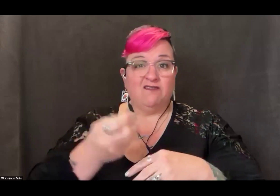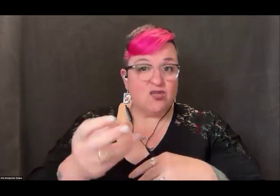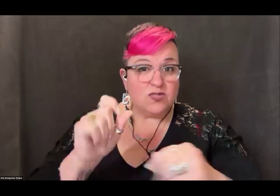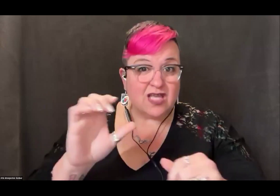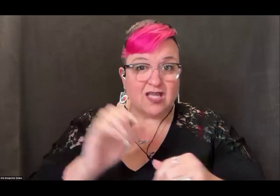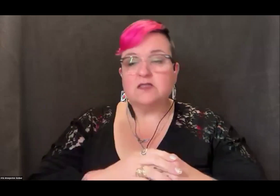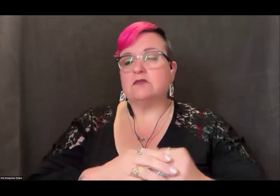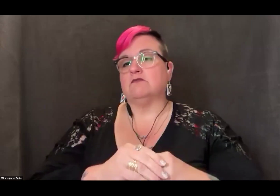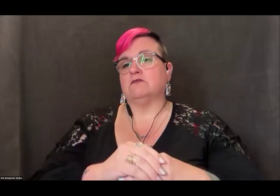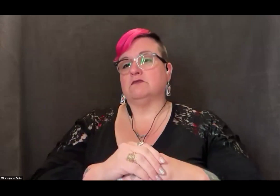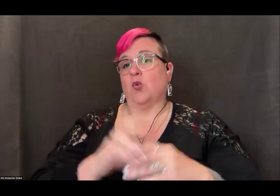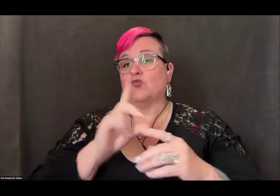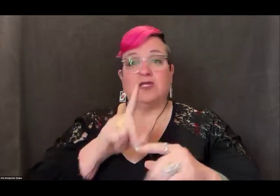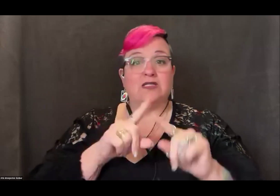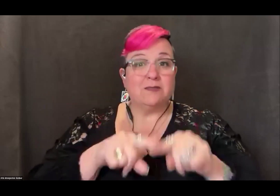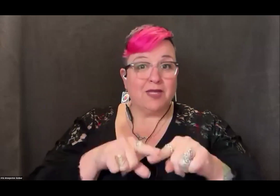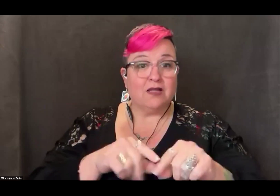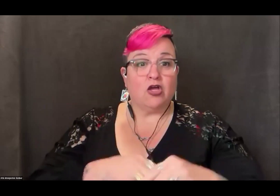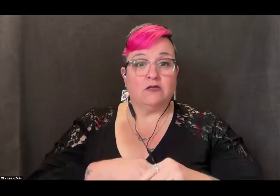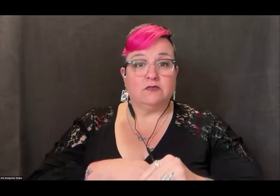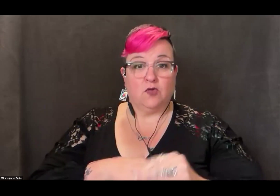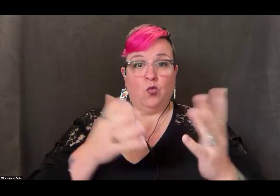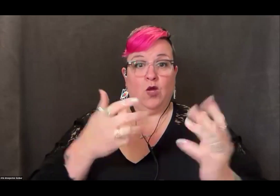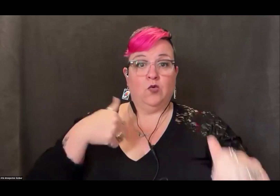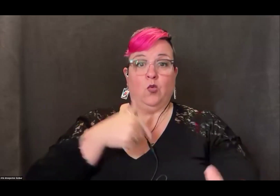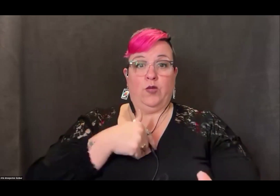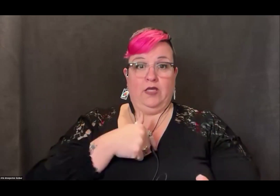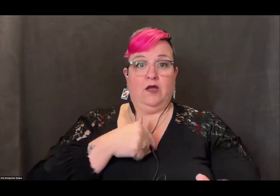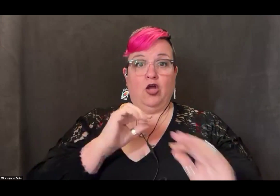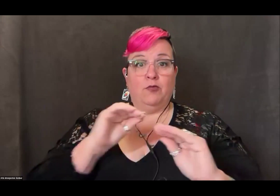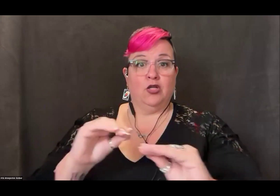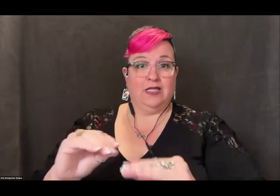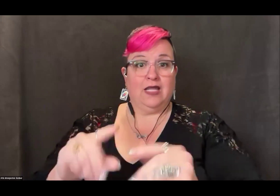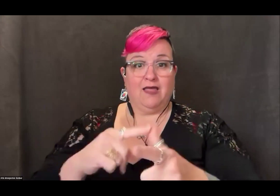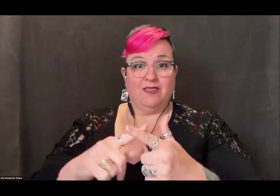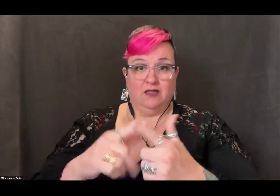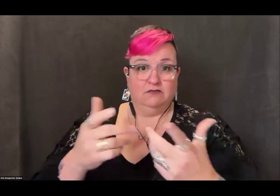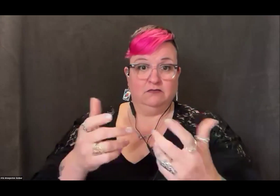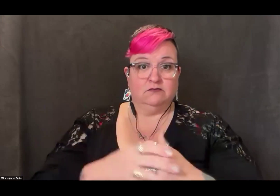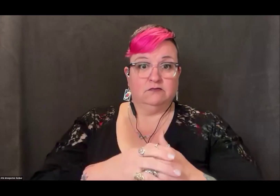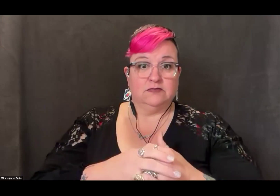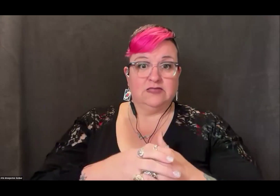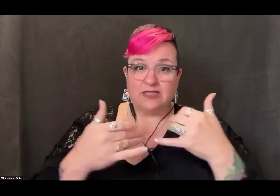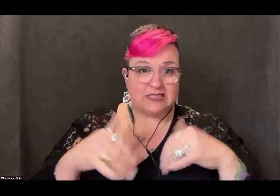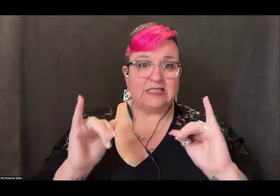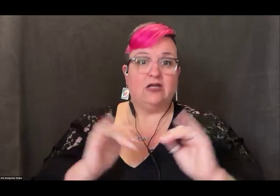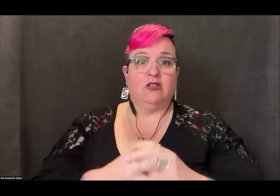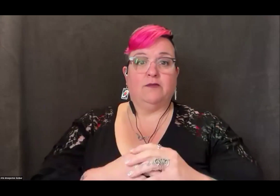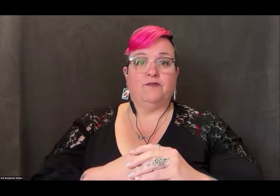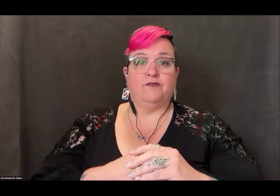or depending on, what we're putting in, the quantity, even minutes, but still, that